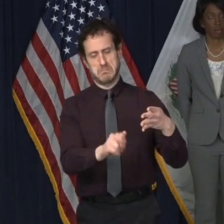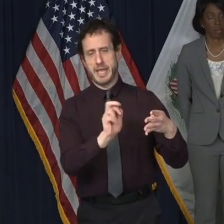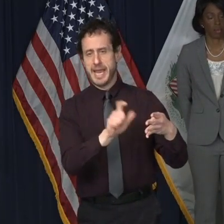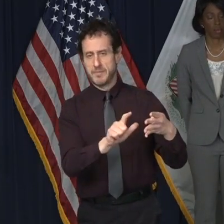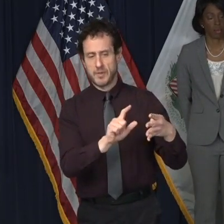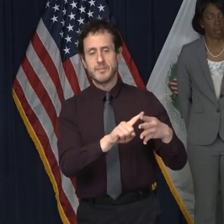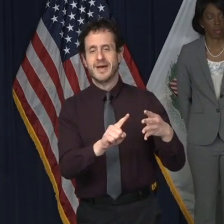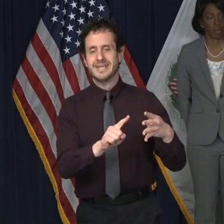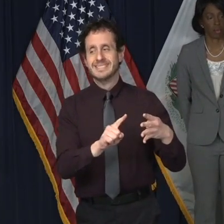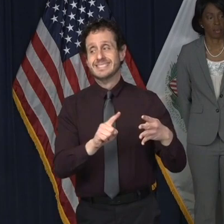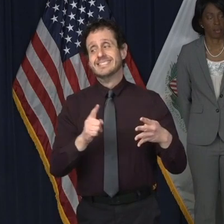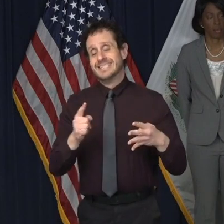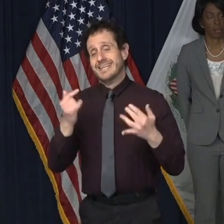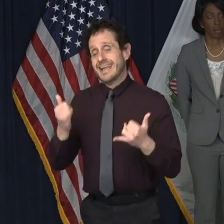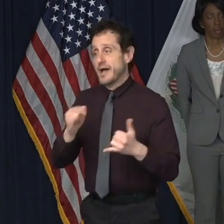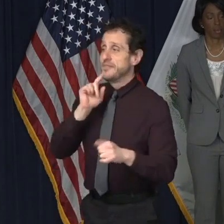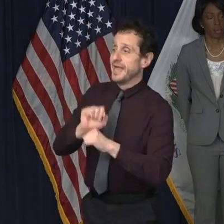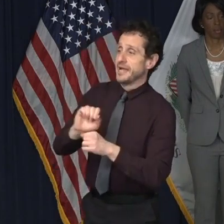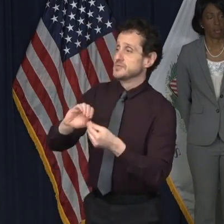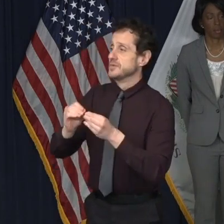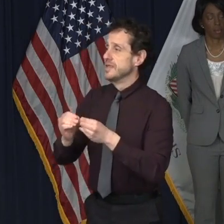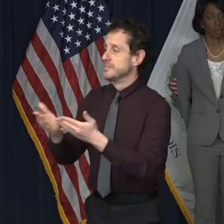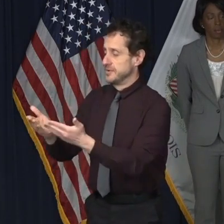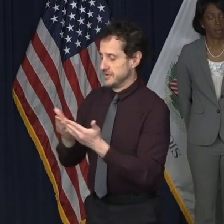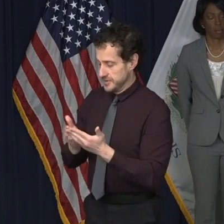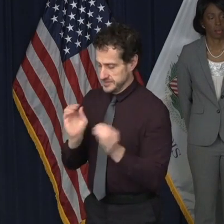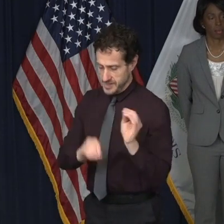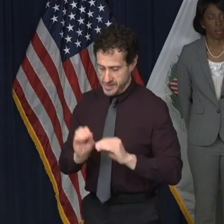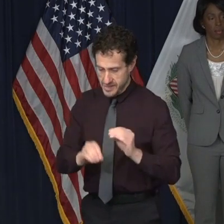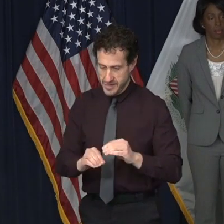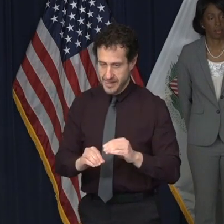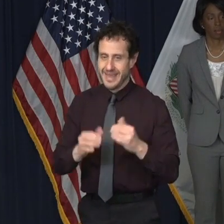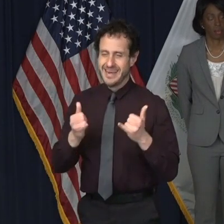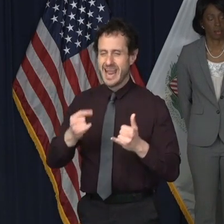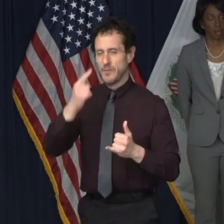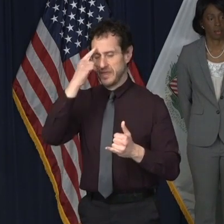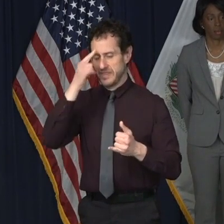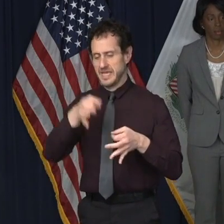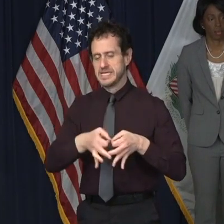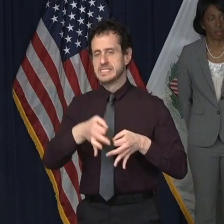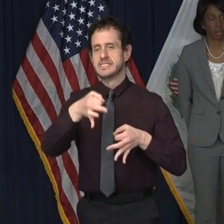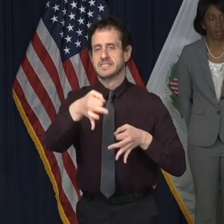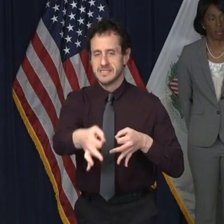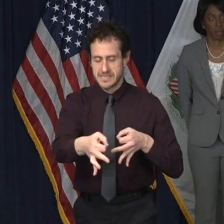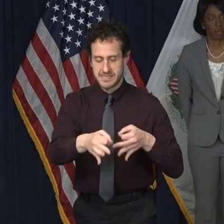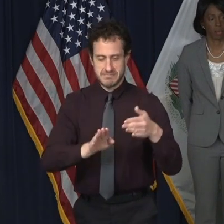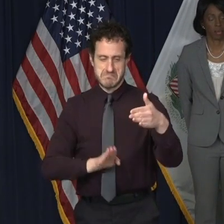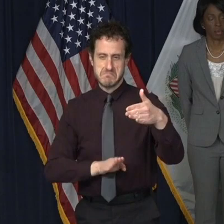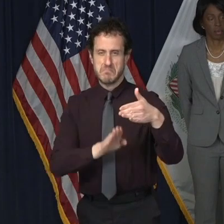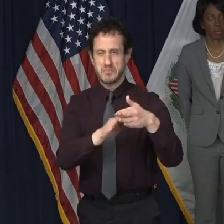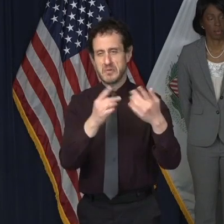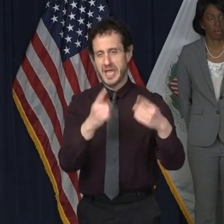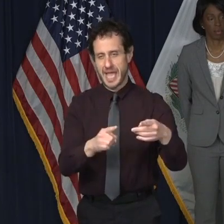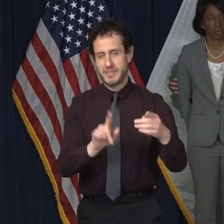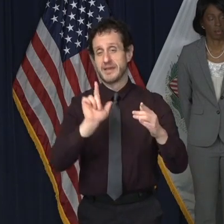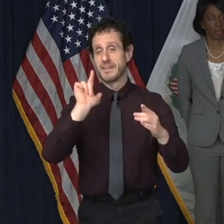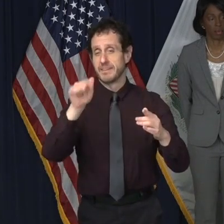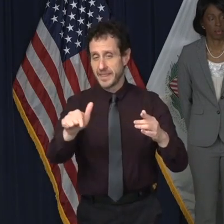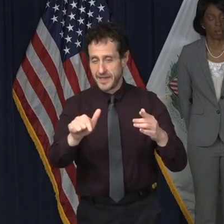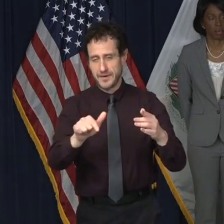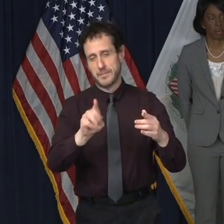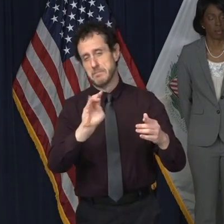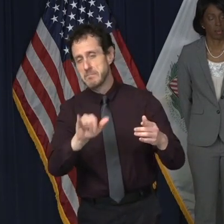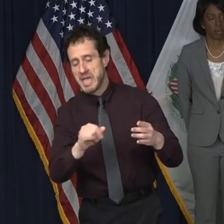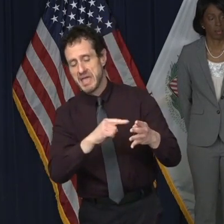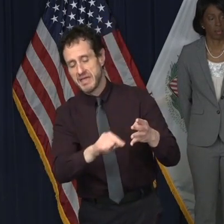out that peak is a natural consequence, and the best indicator that we are flattening the curve. That's what you're aiming to